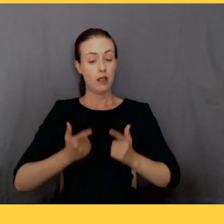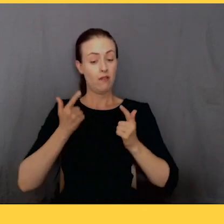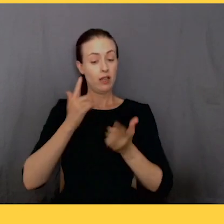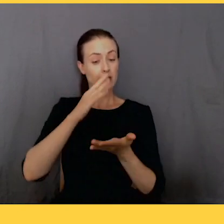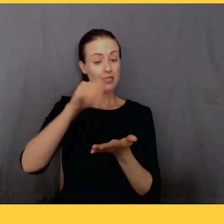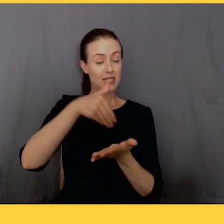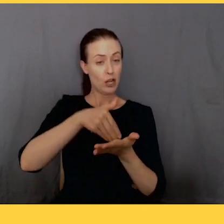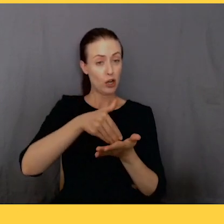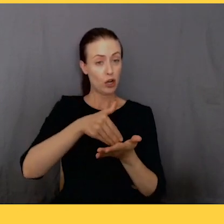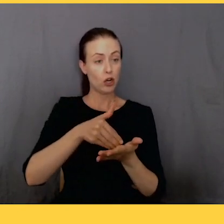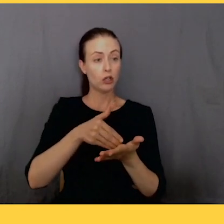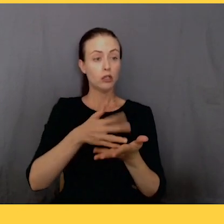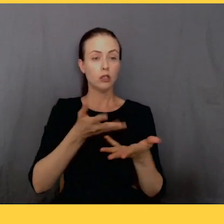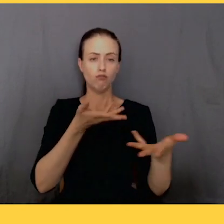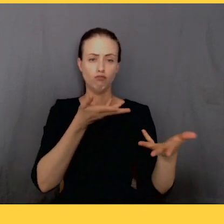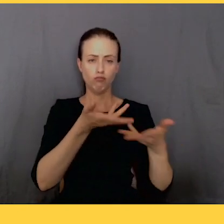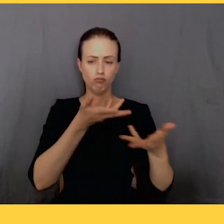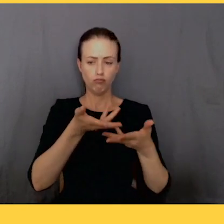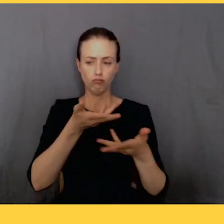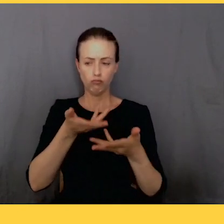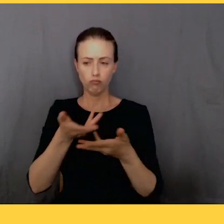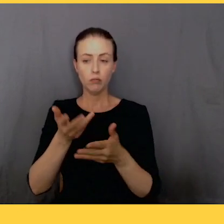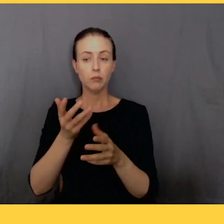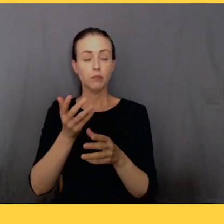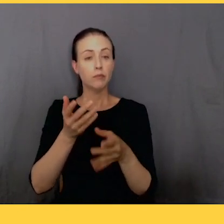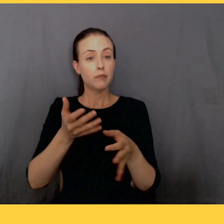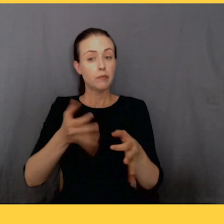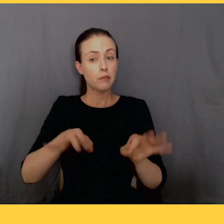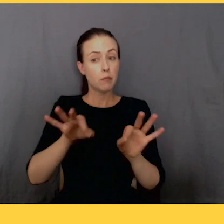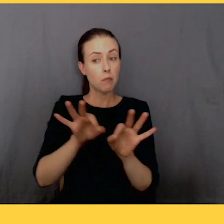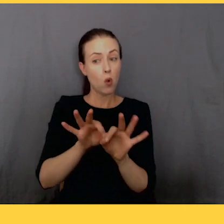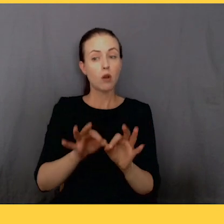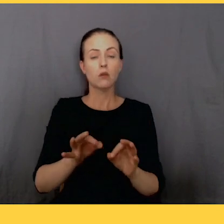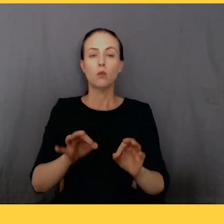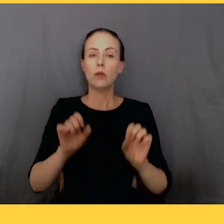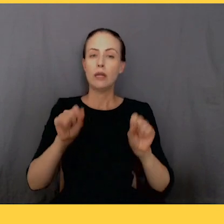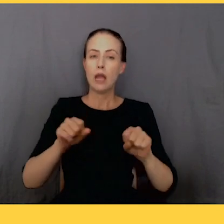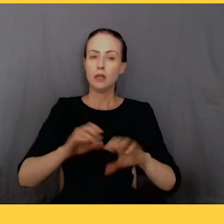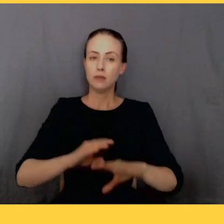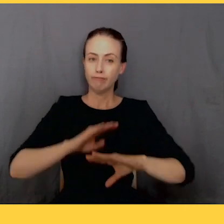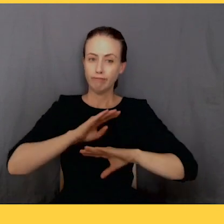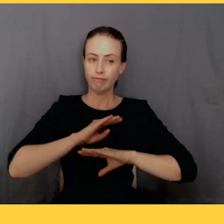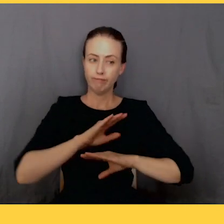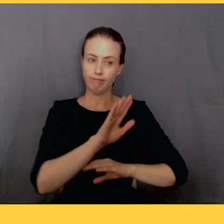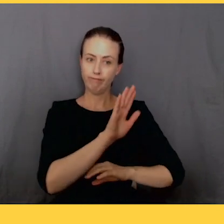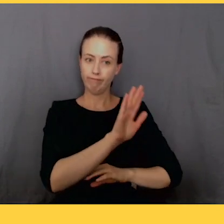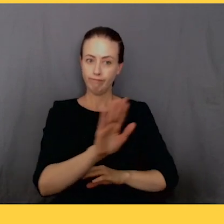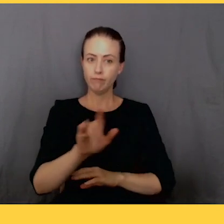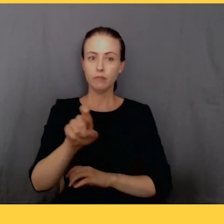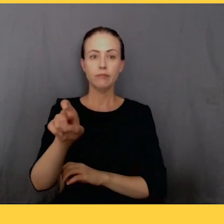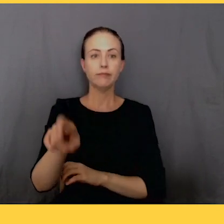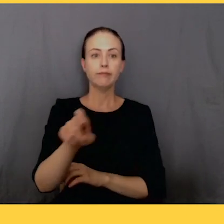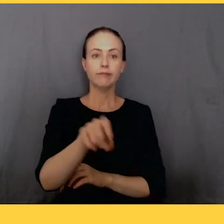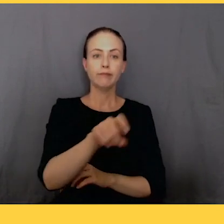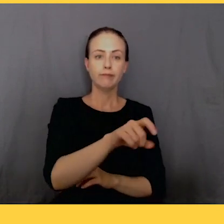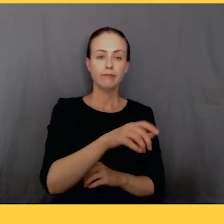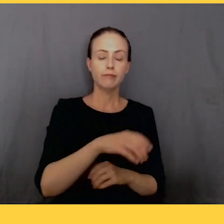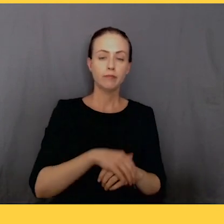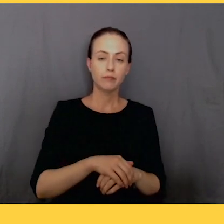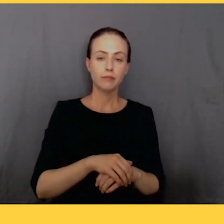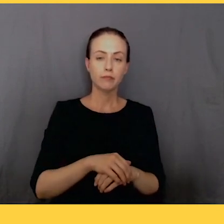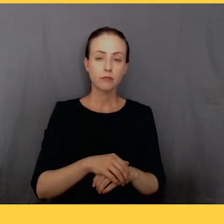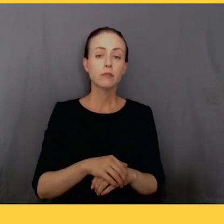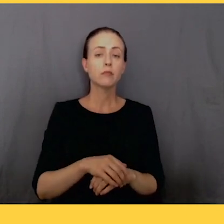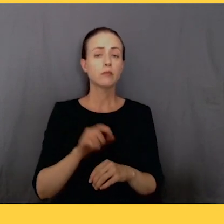we can help coordinate responses and resiliency during PSPS events. This is an important part of what we